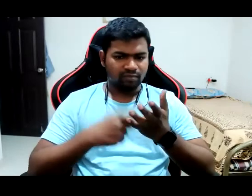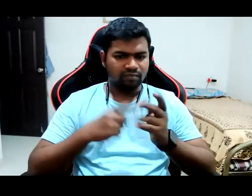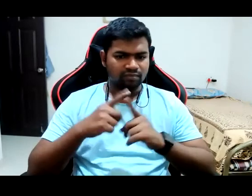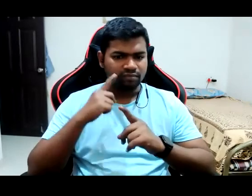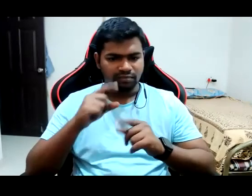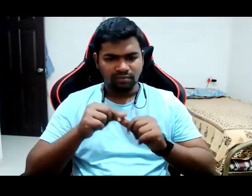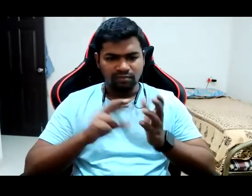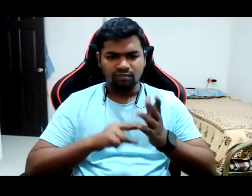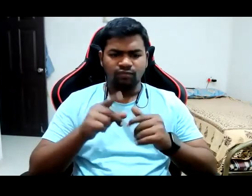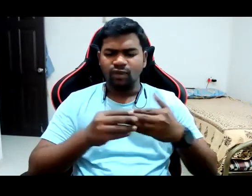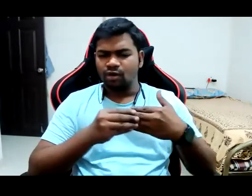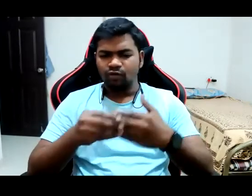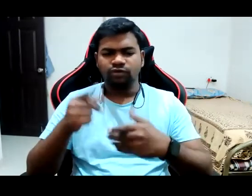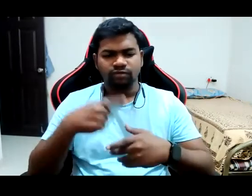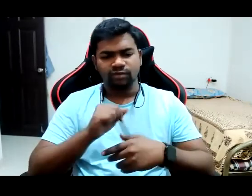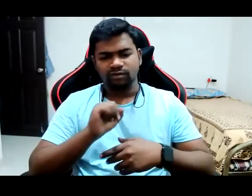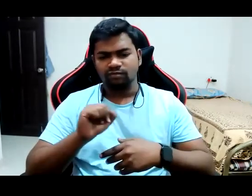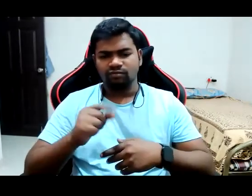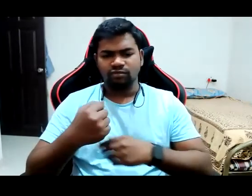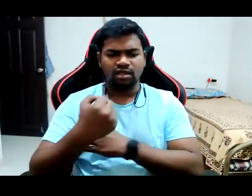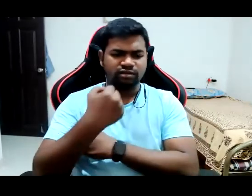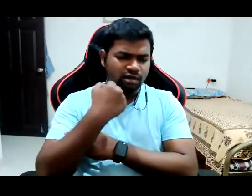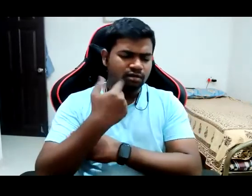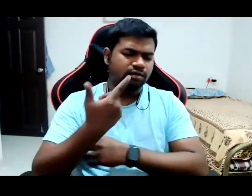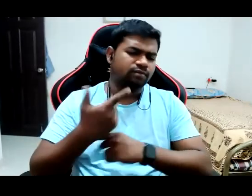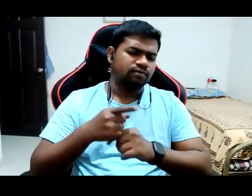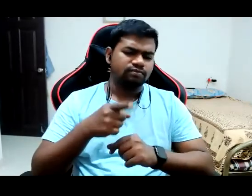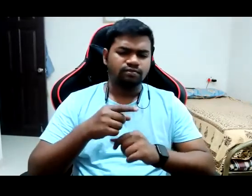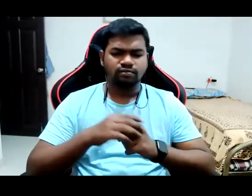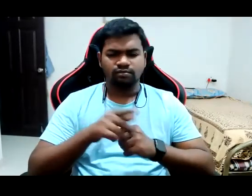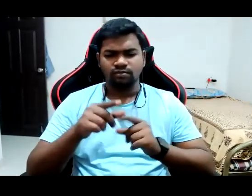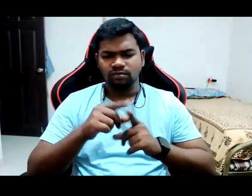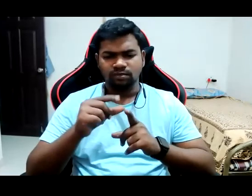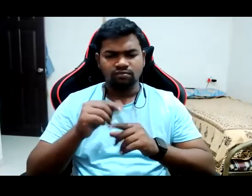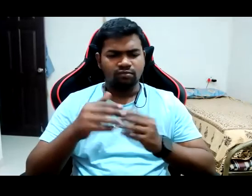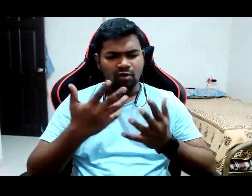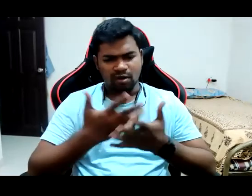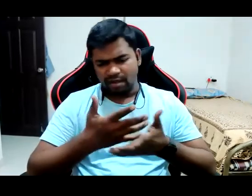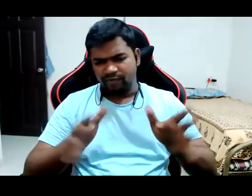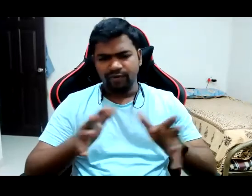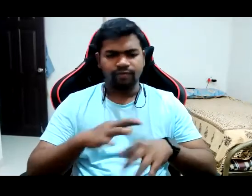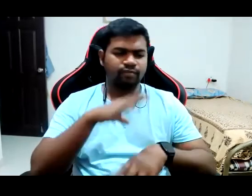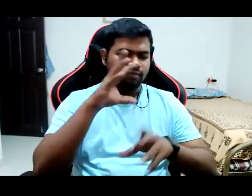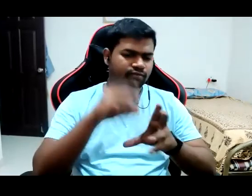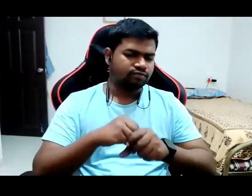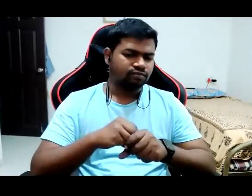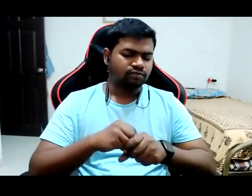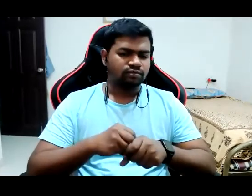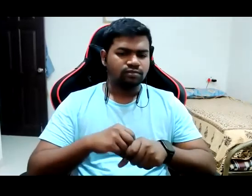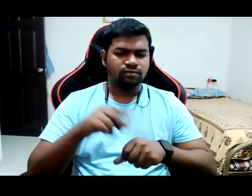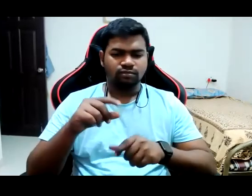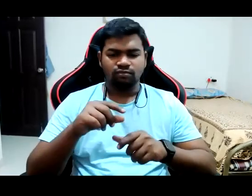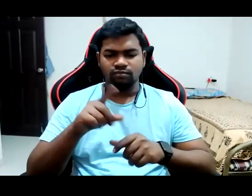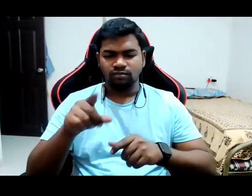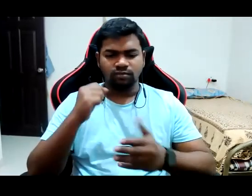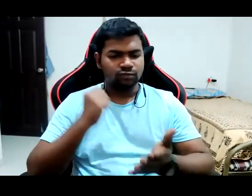themselves about what their strength is and what they'd love to do and all that, where ideally everyone